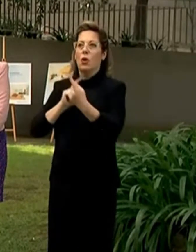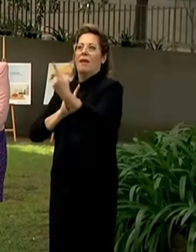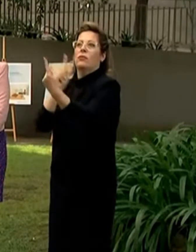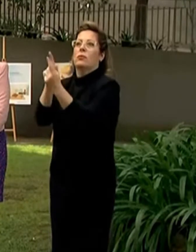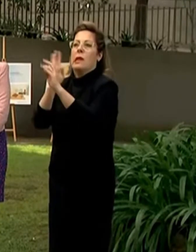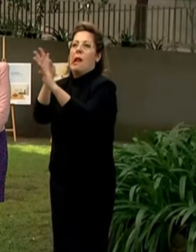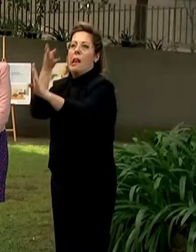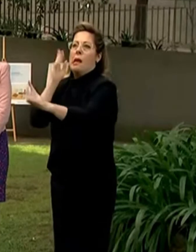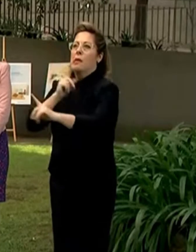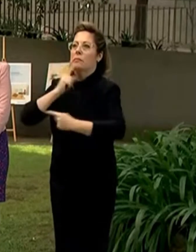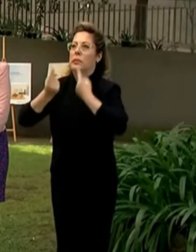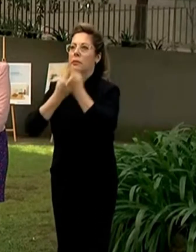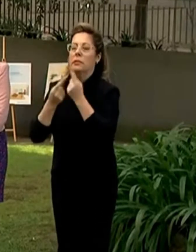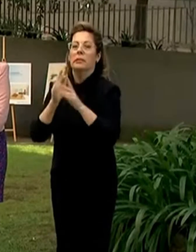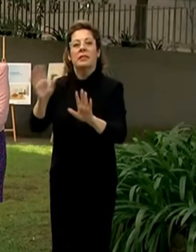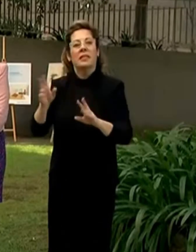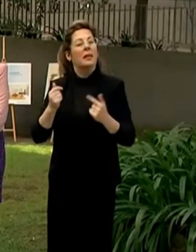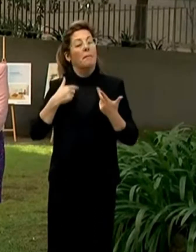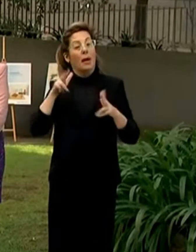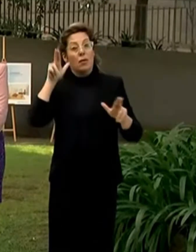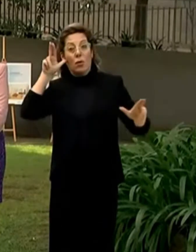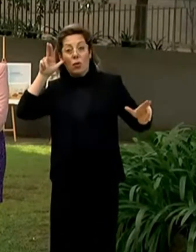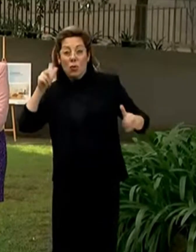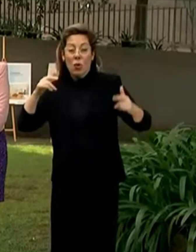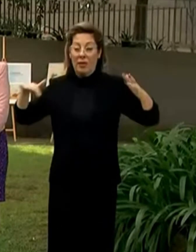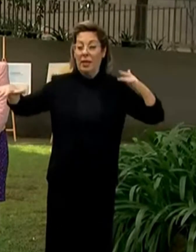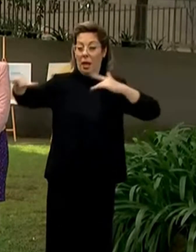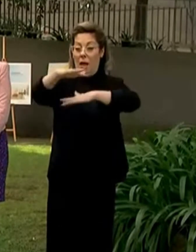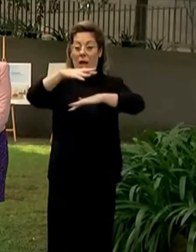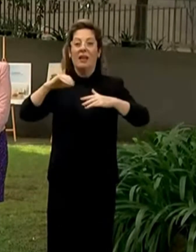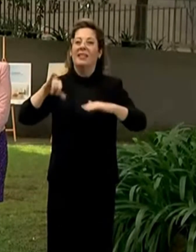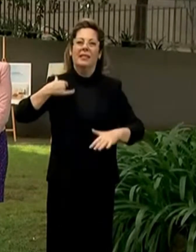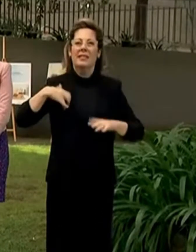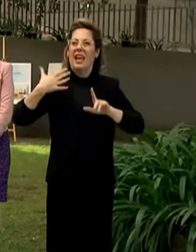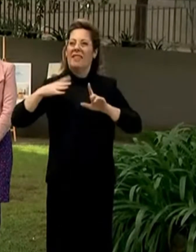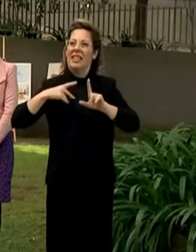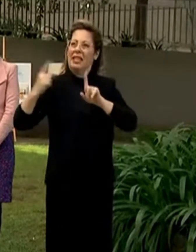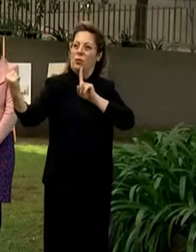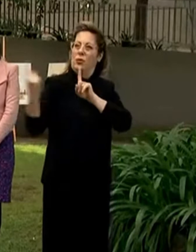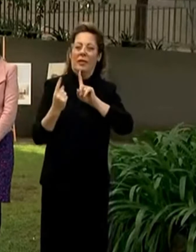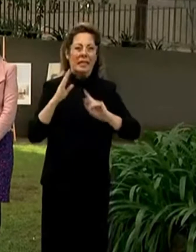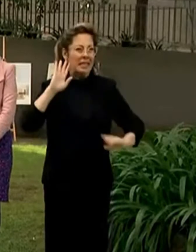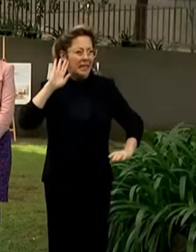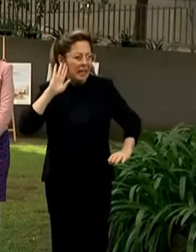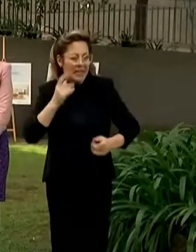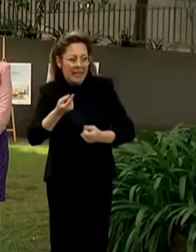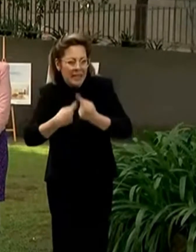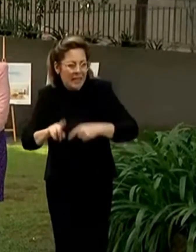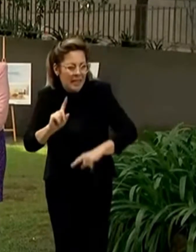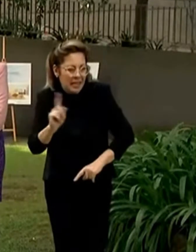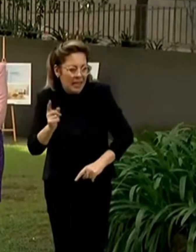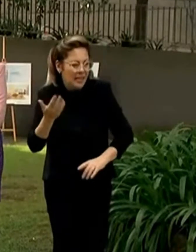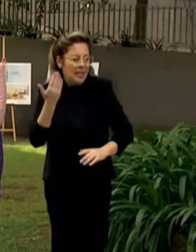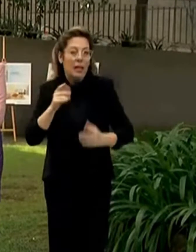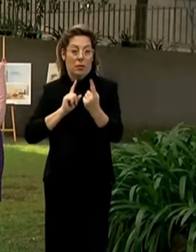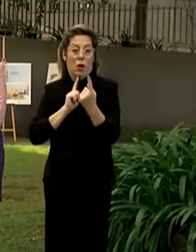of customer interactions where, particularly in noisy venues, staff have to come within that breach of 1.5 to hear their customers